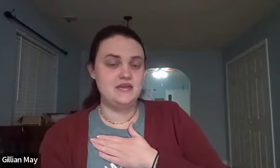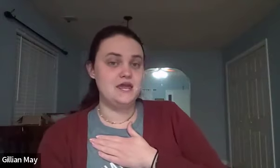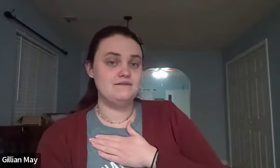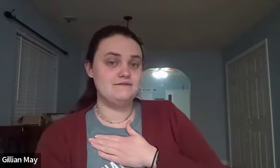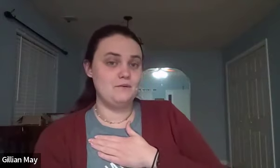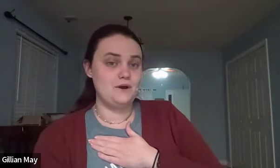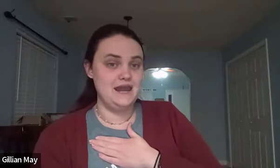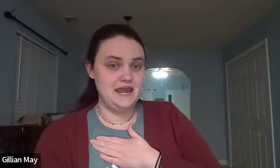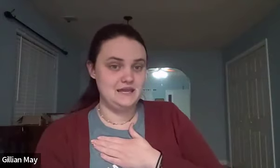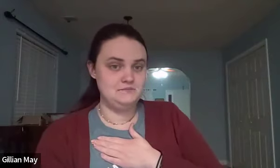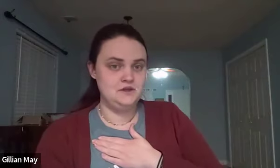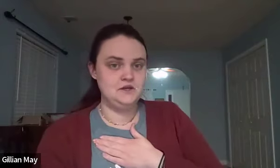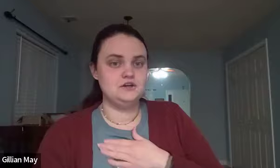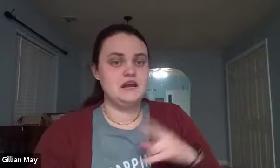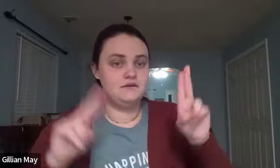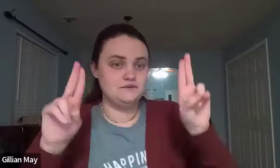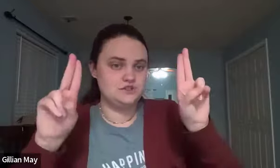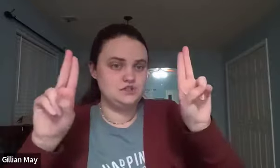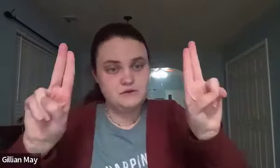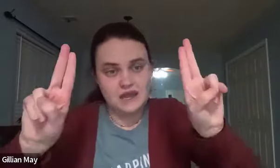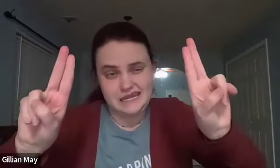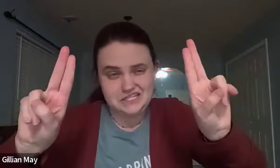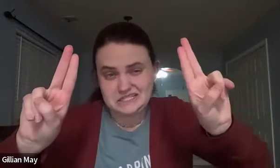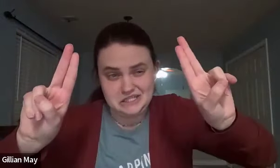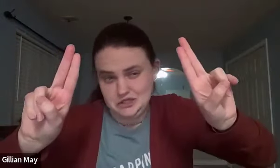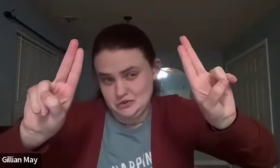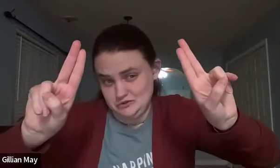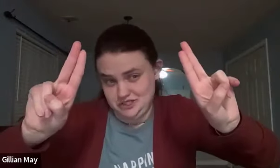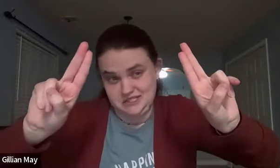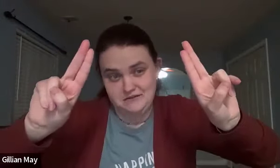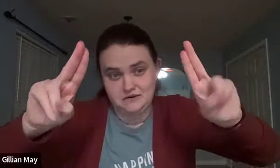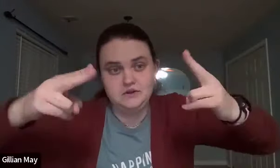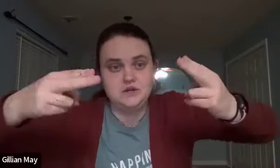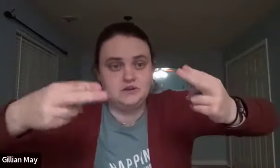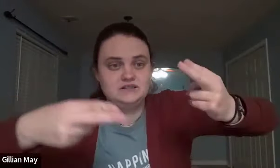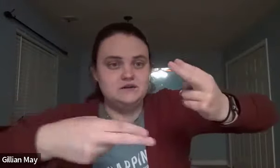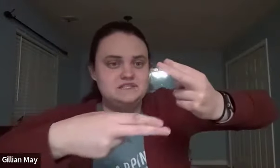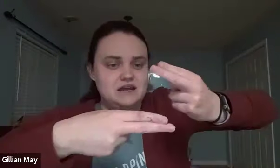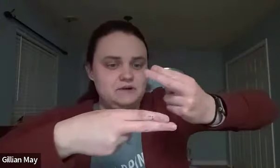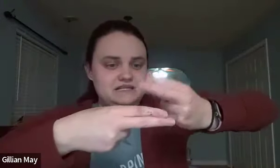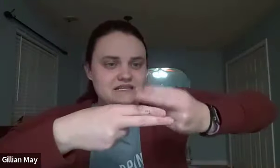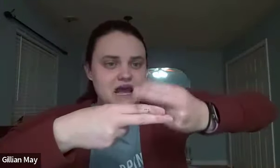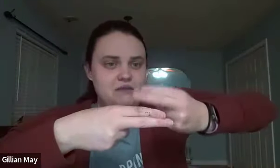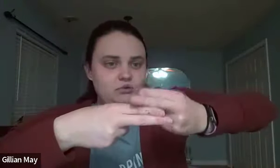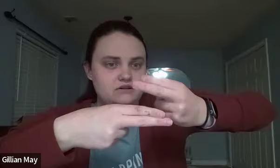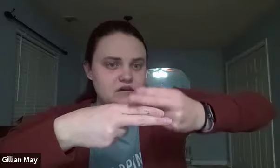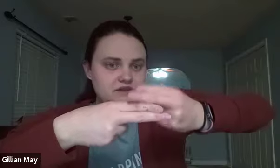Then for name, you're going to have two H's, U's, whichever. You're going to turn them sideways and tap one on top of the